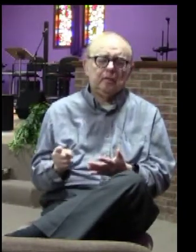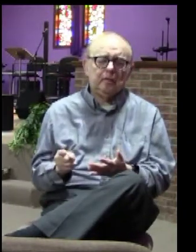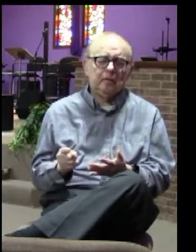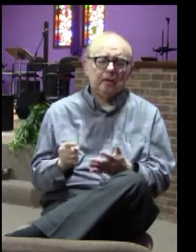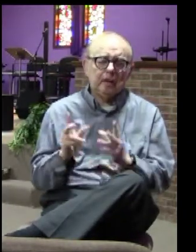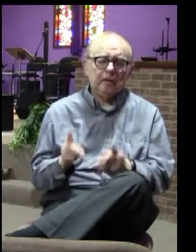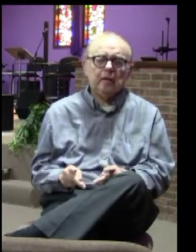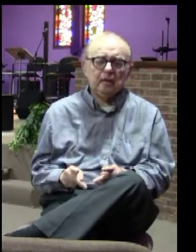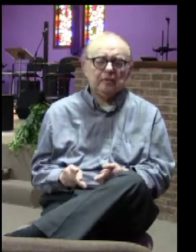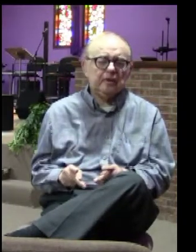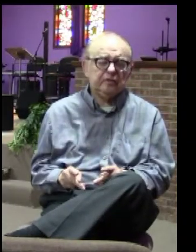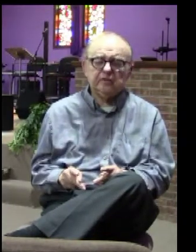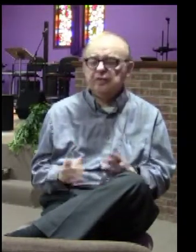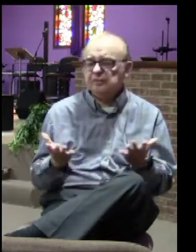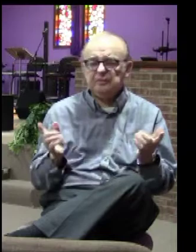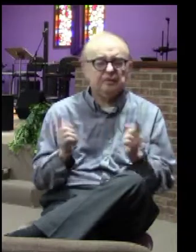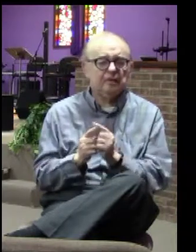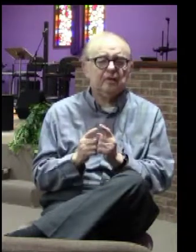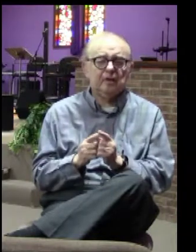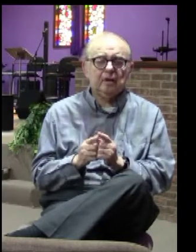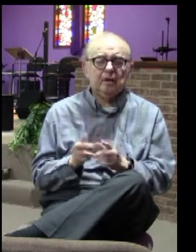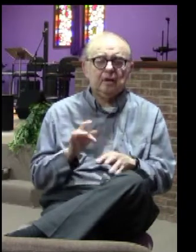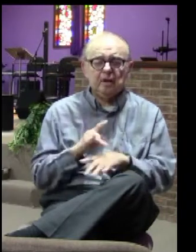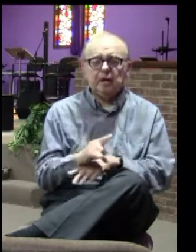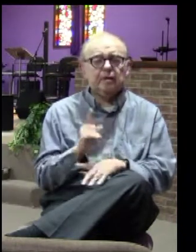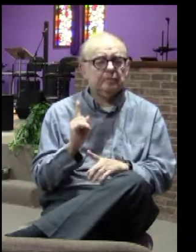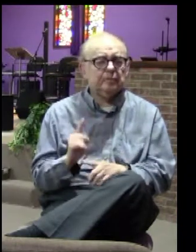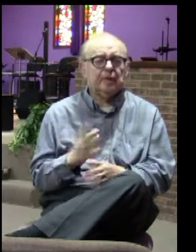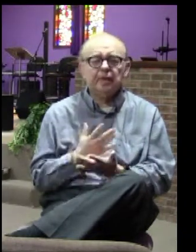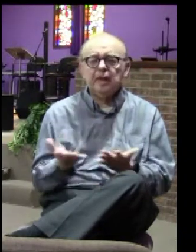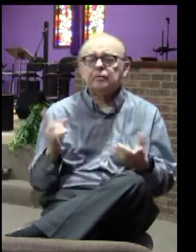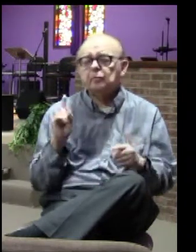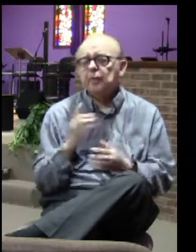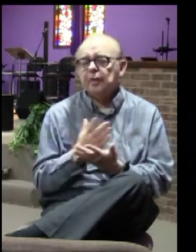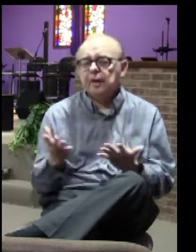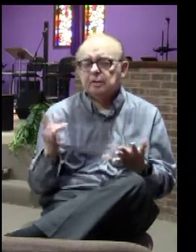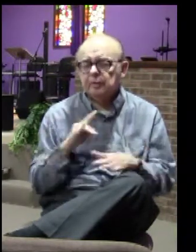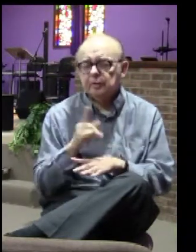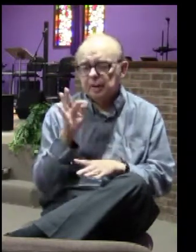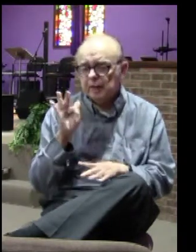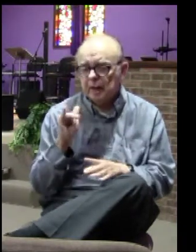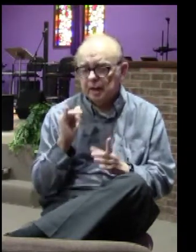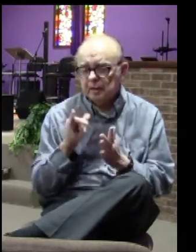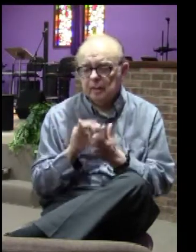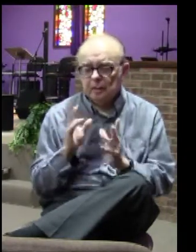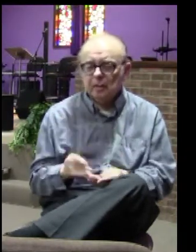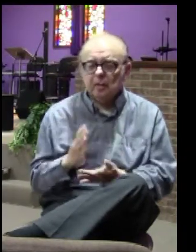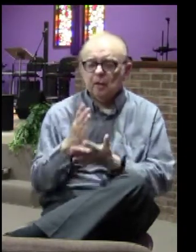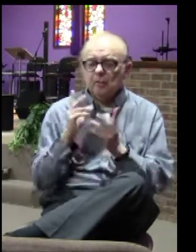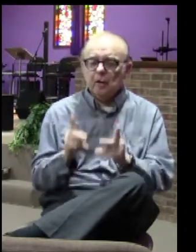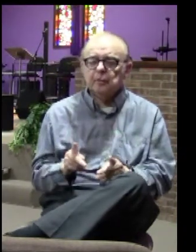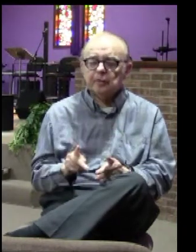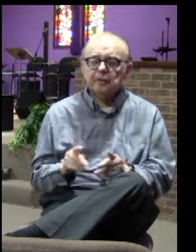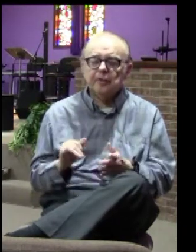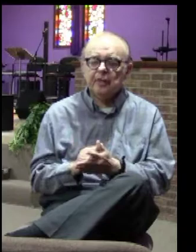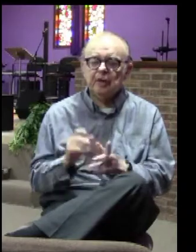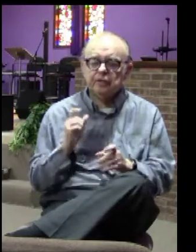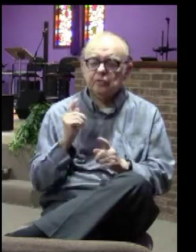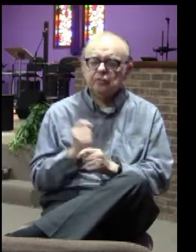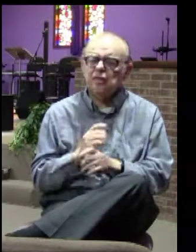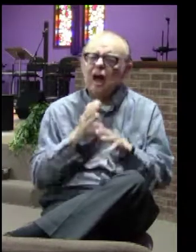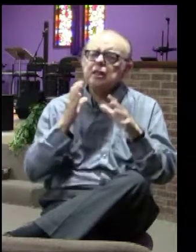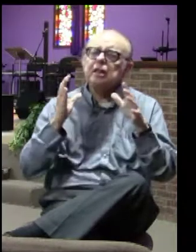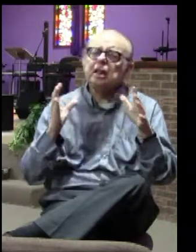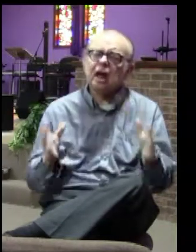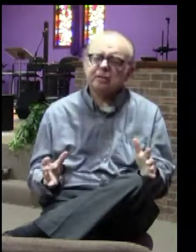you just randomly met or whatever and they betrayed you, that's one thing. But when someone that you trust very